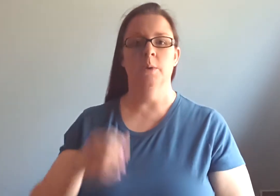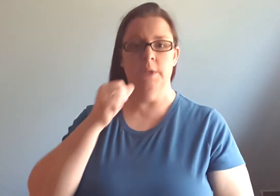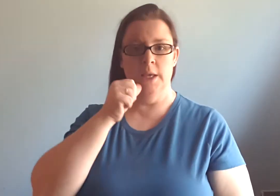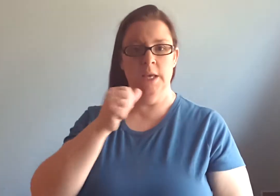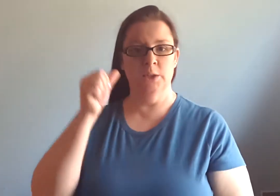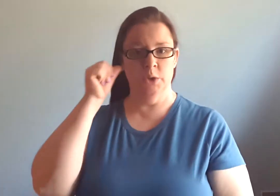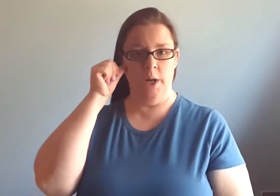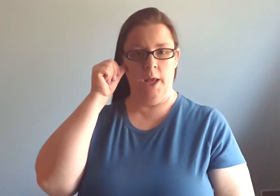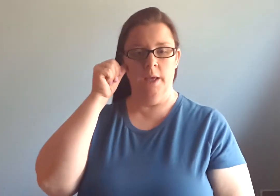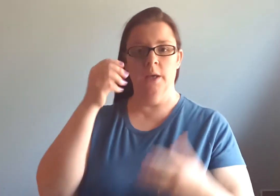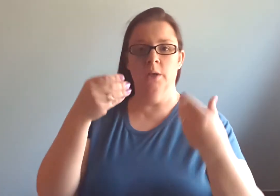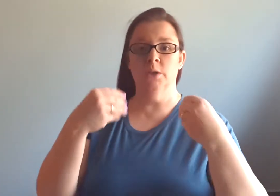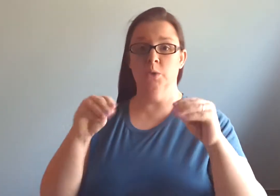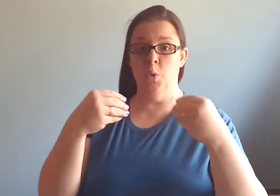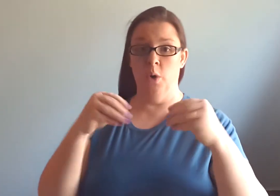say, yesterday, store,